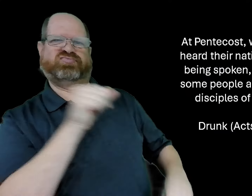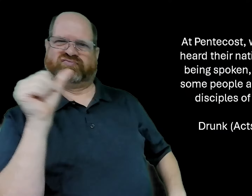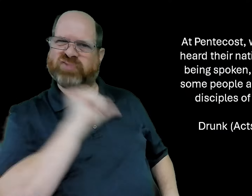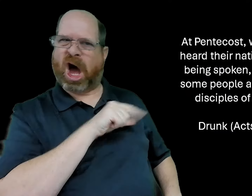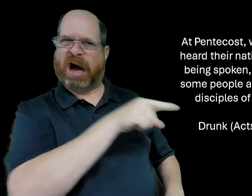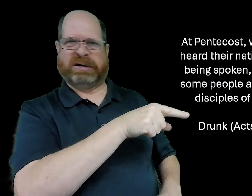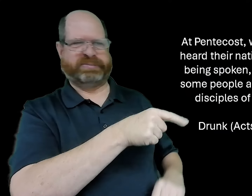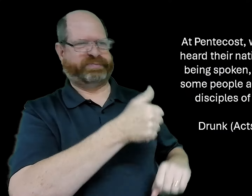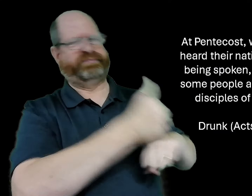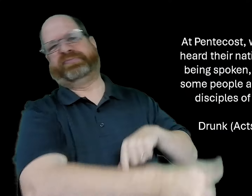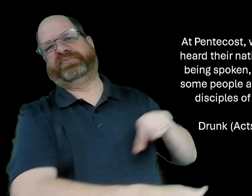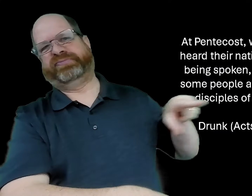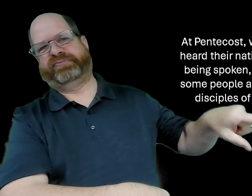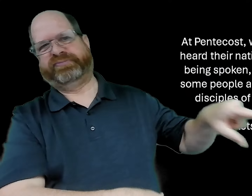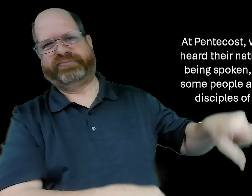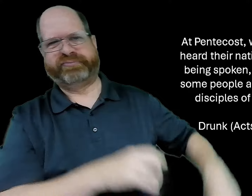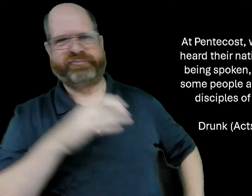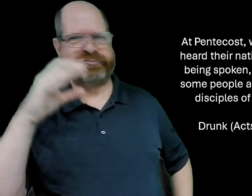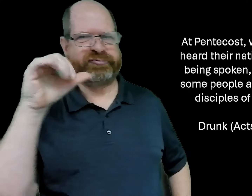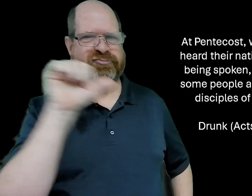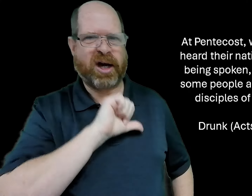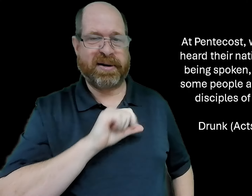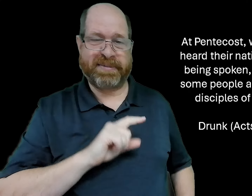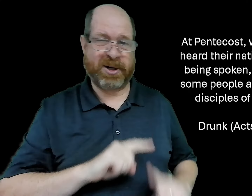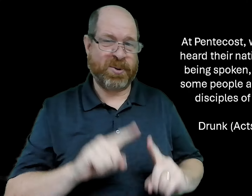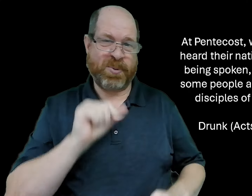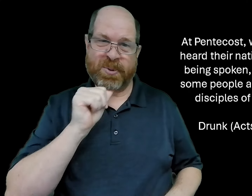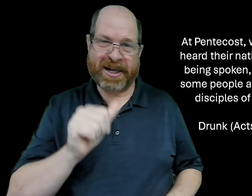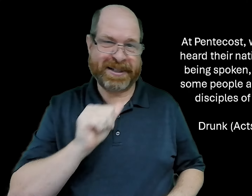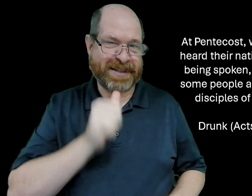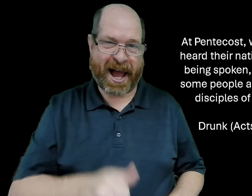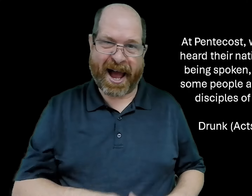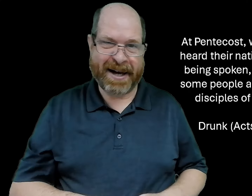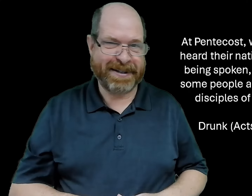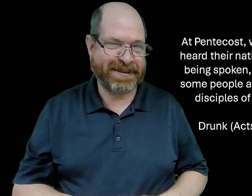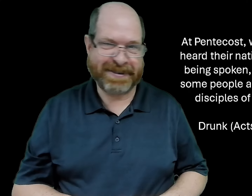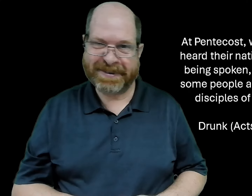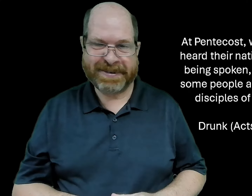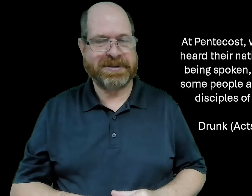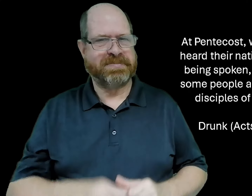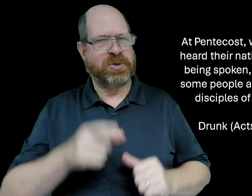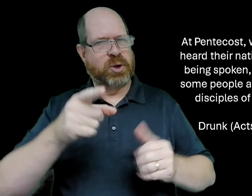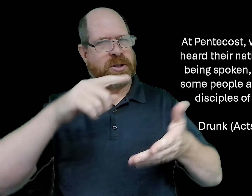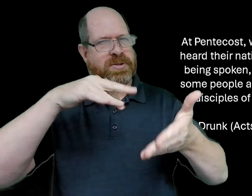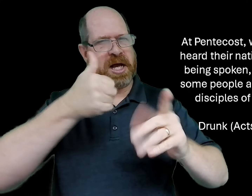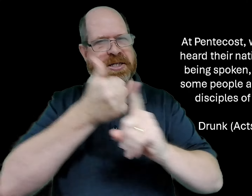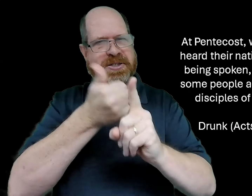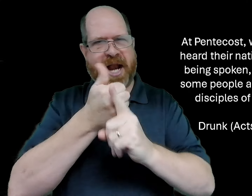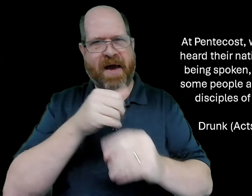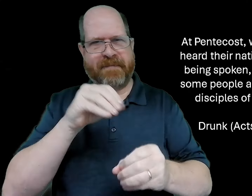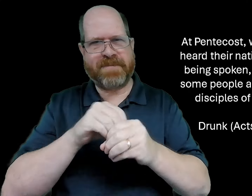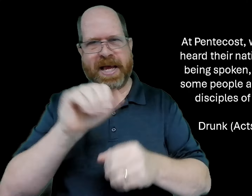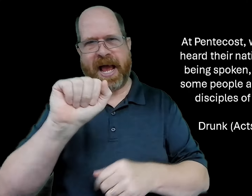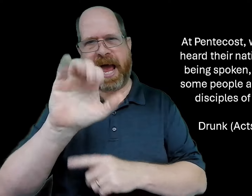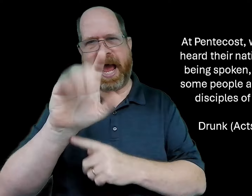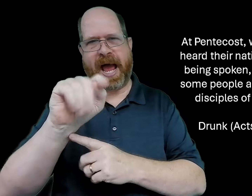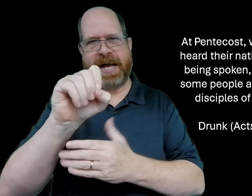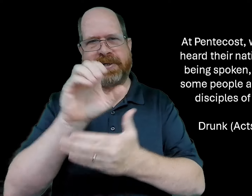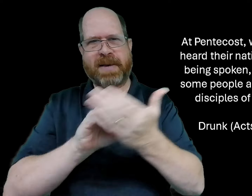the outsiders were blaming them and accusing them of being drunk, but they really weren't. You can study that for yourself in Acts chapter